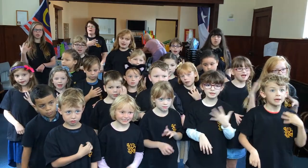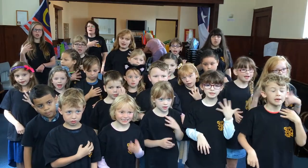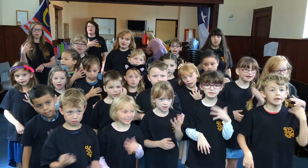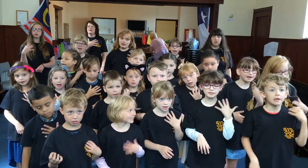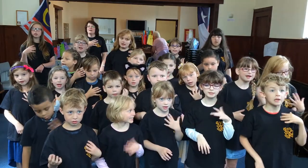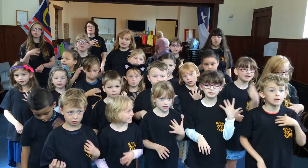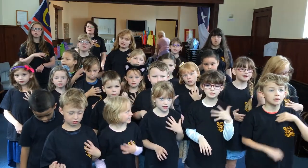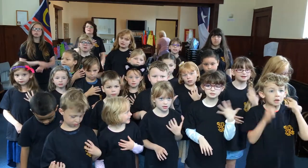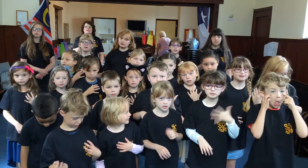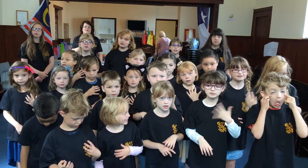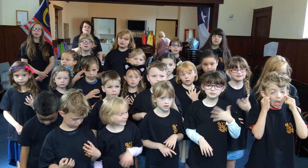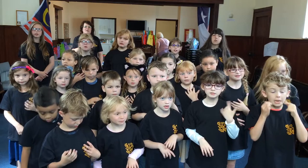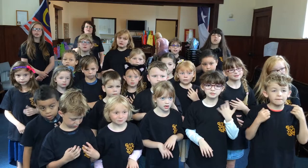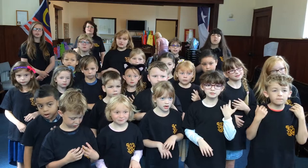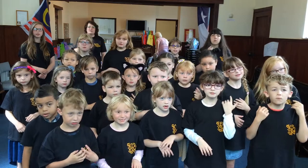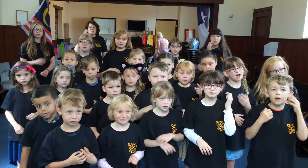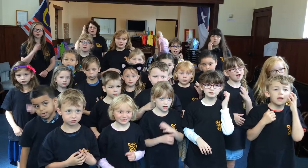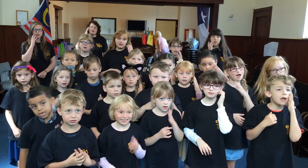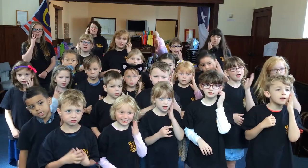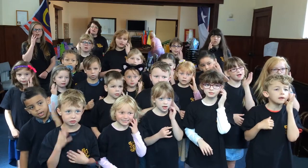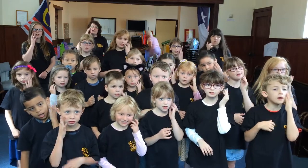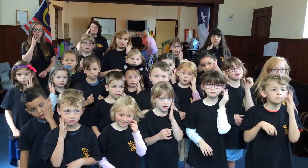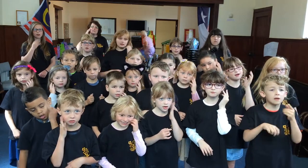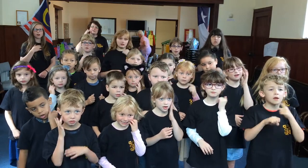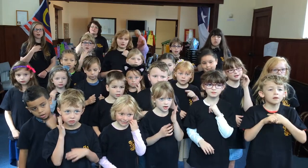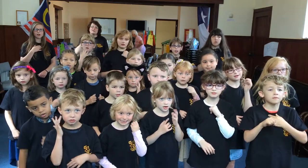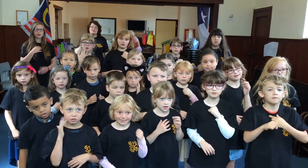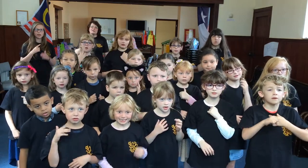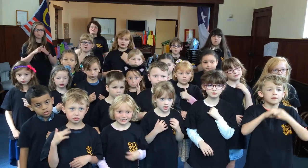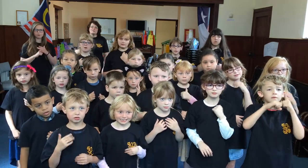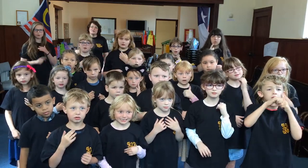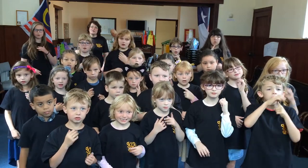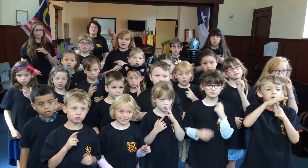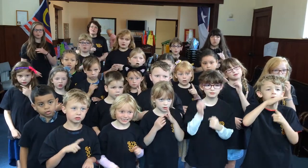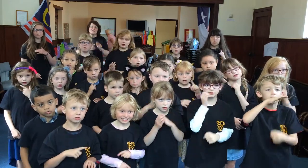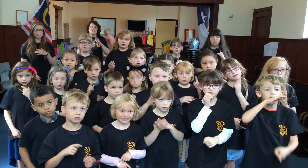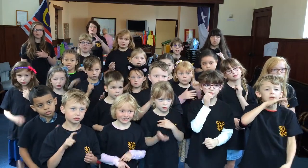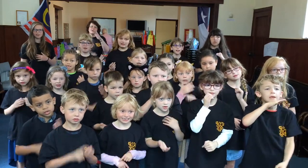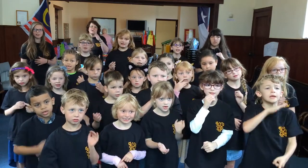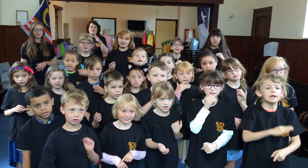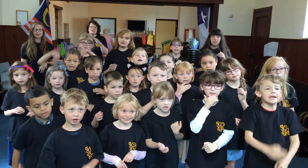pain, even when I know you're